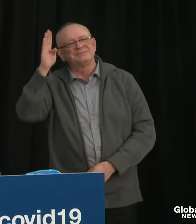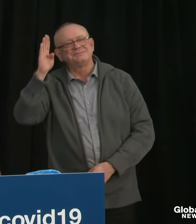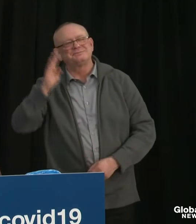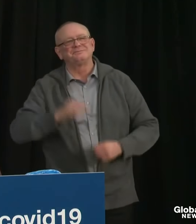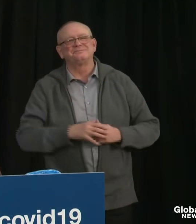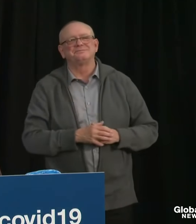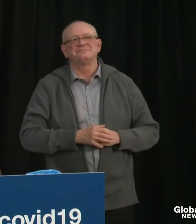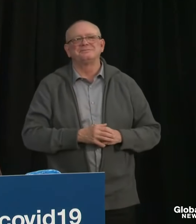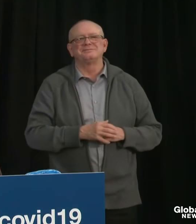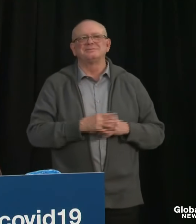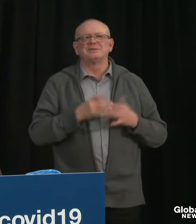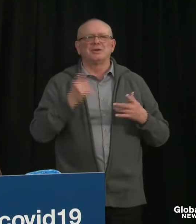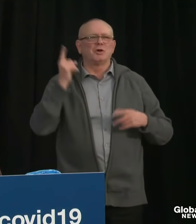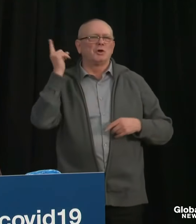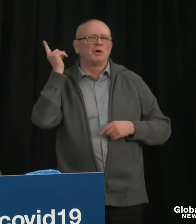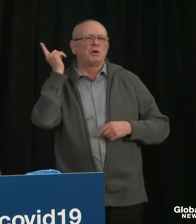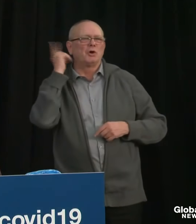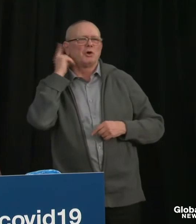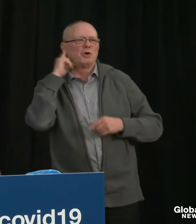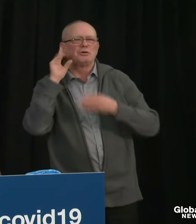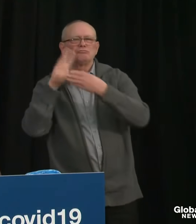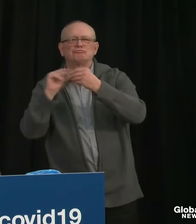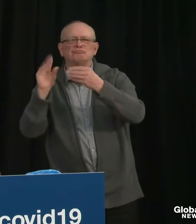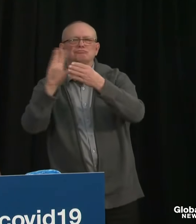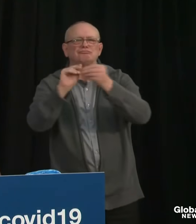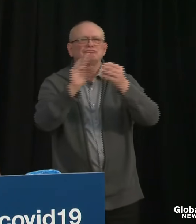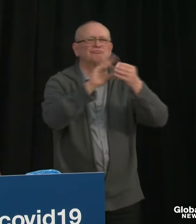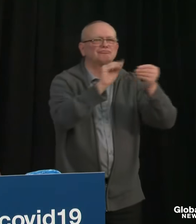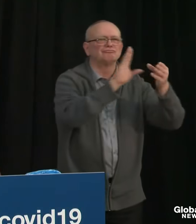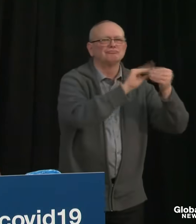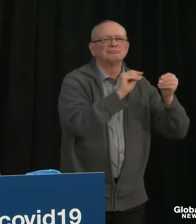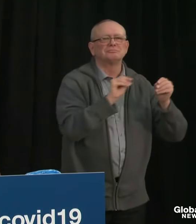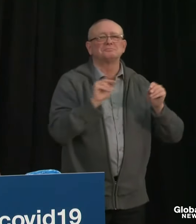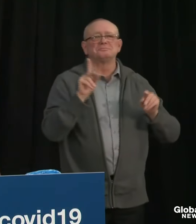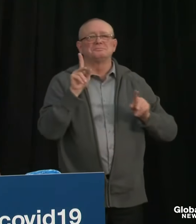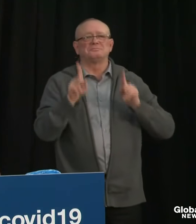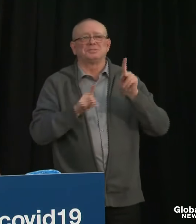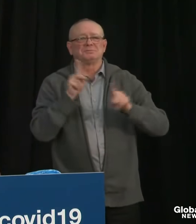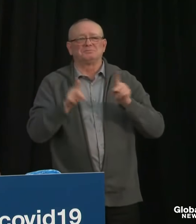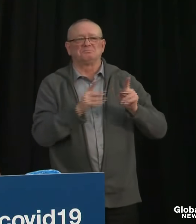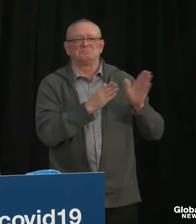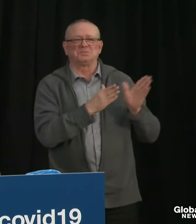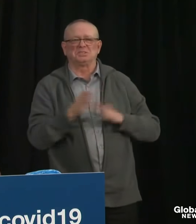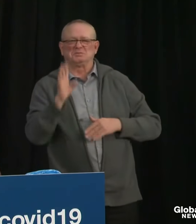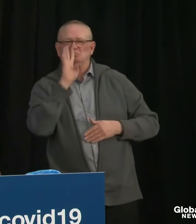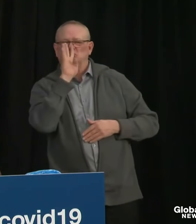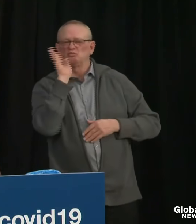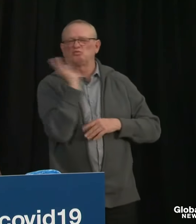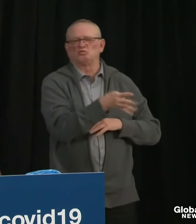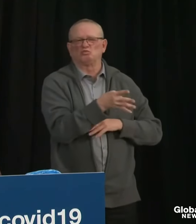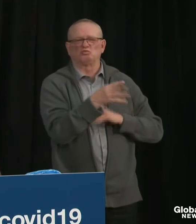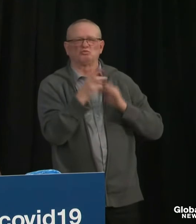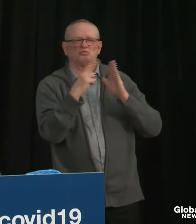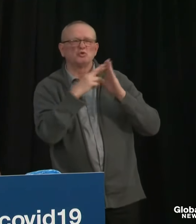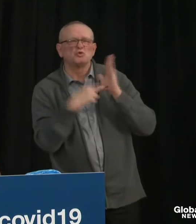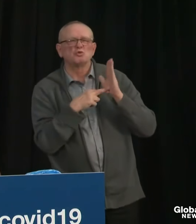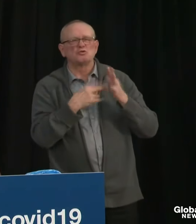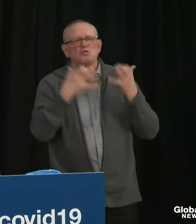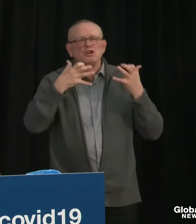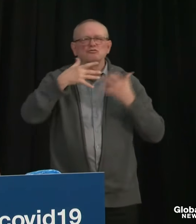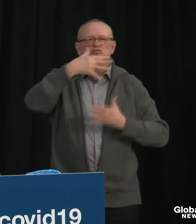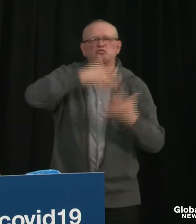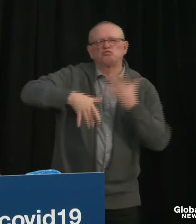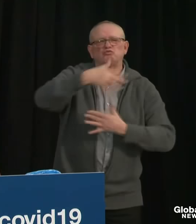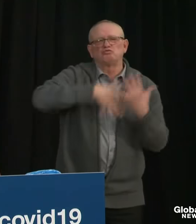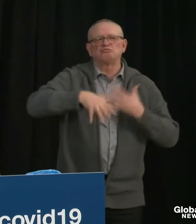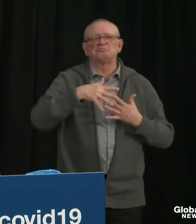to ignore public health rules and gather with loved ones both outdoors and indoors this Christmas. If neighbors see neighbors doing